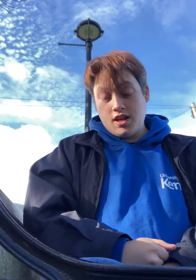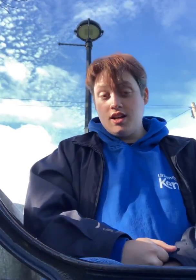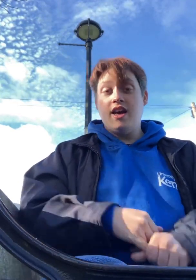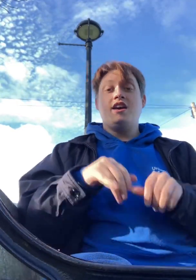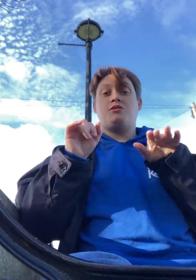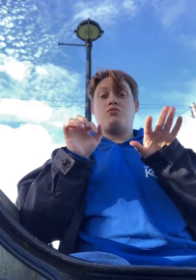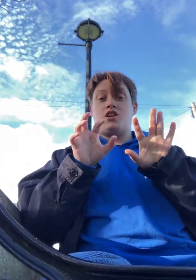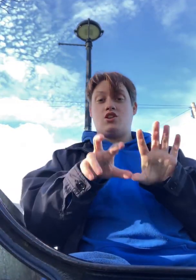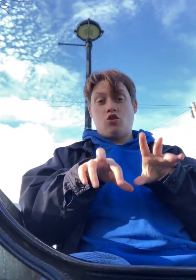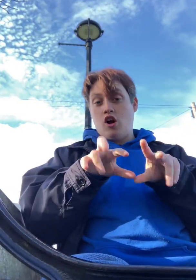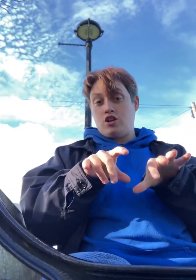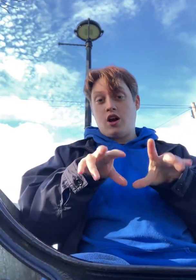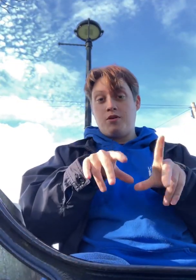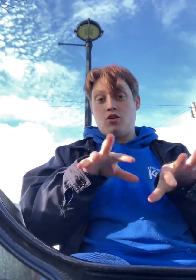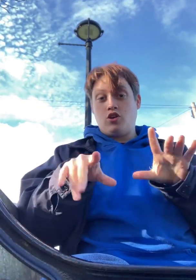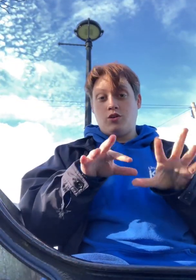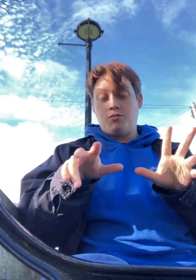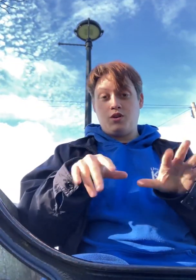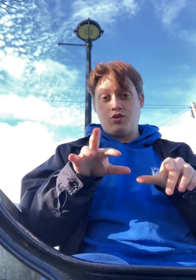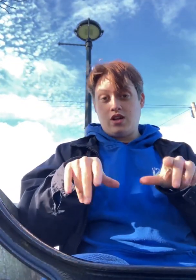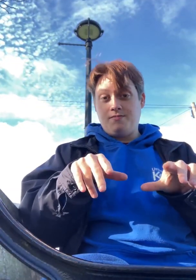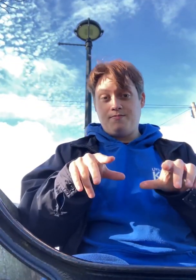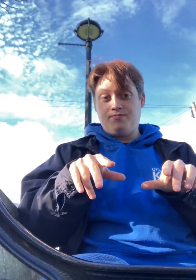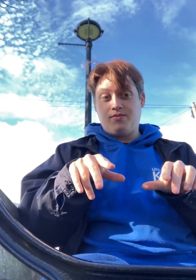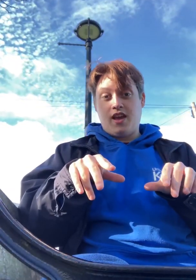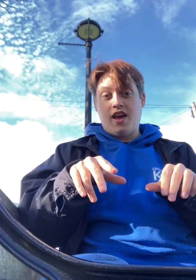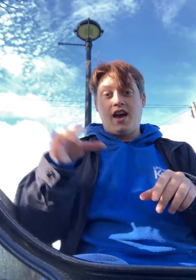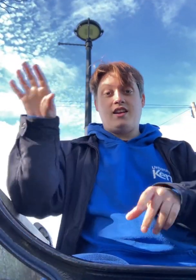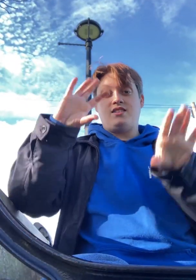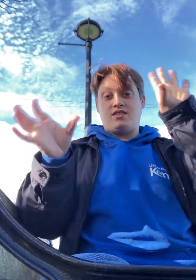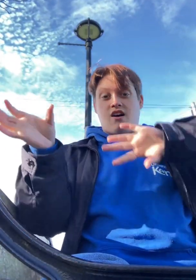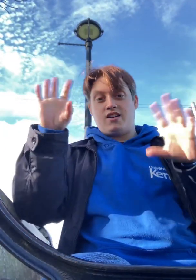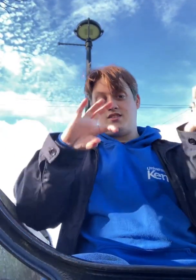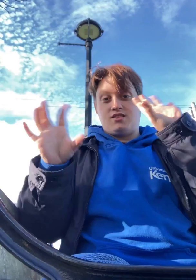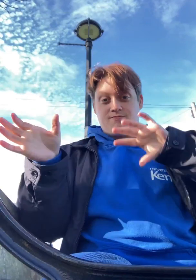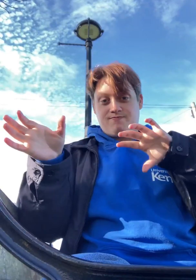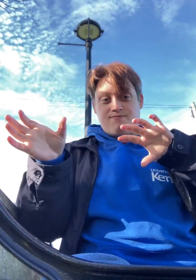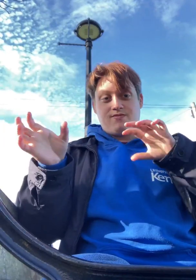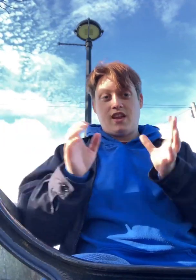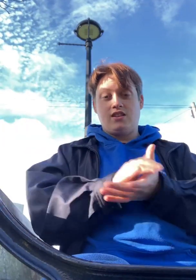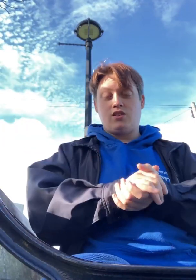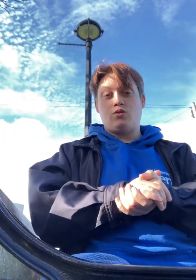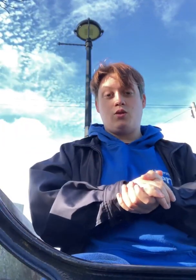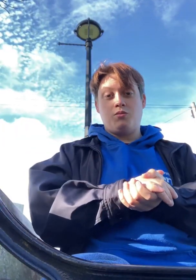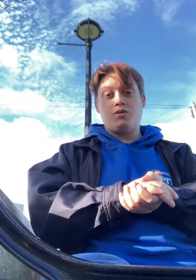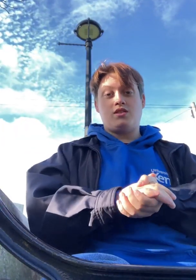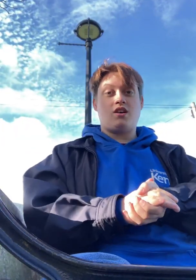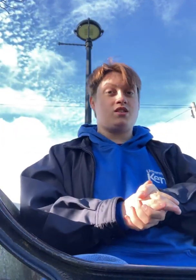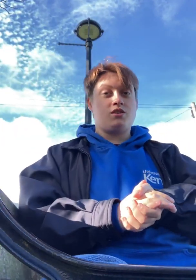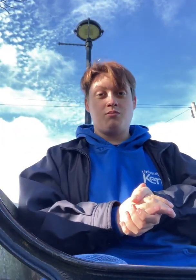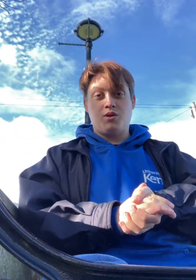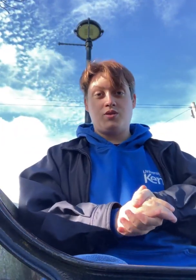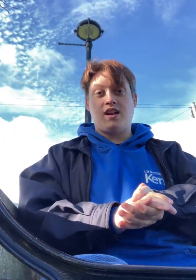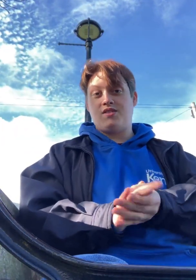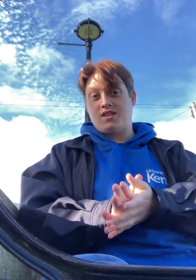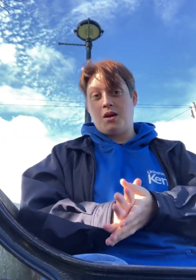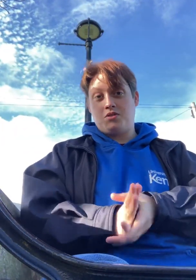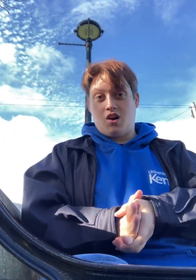Computing is pretend you're typing on the computer, and then science. So computer science and computing have the same